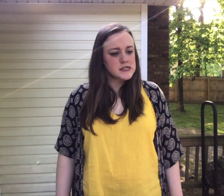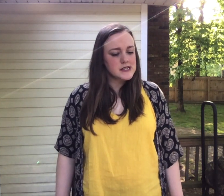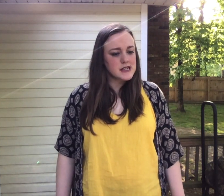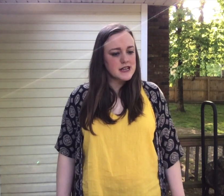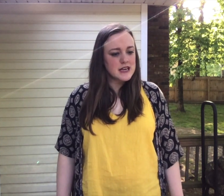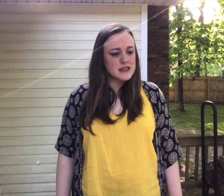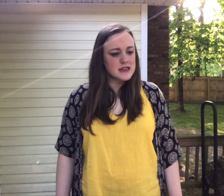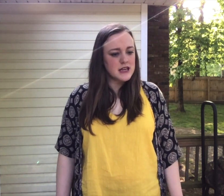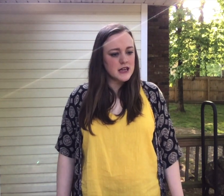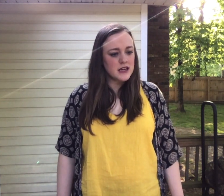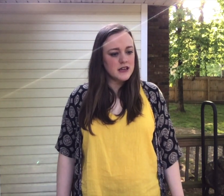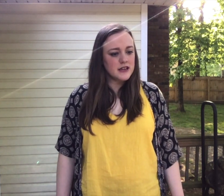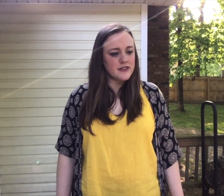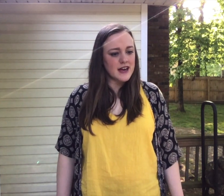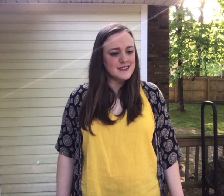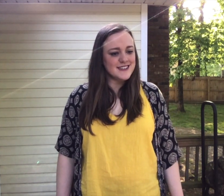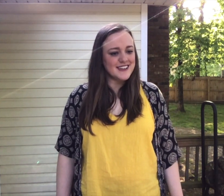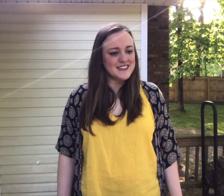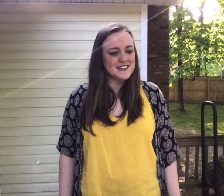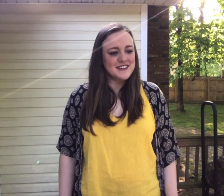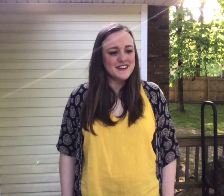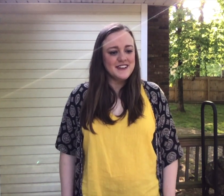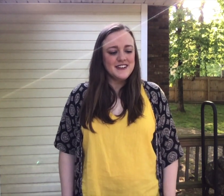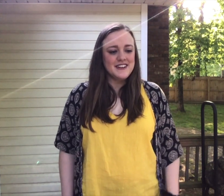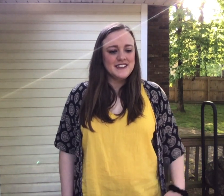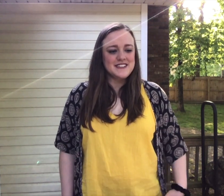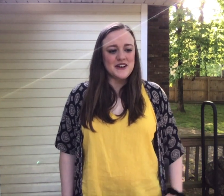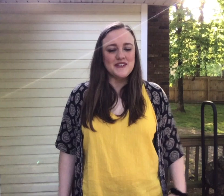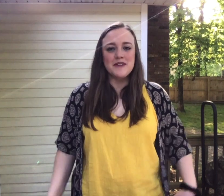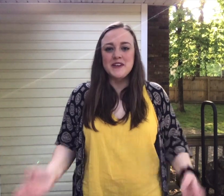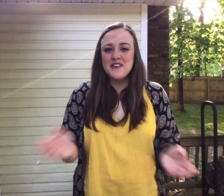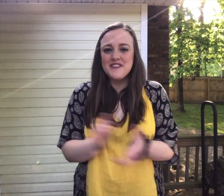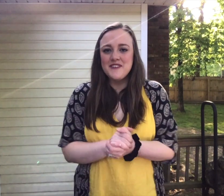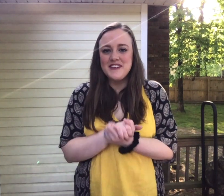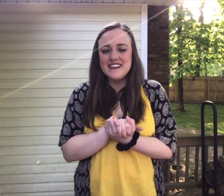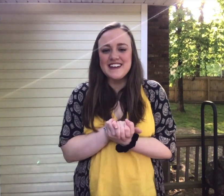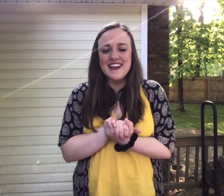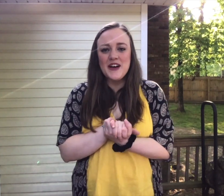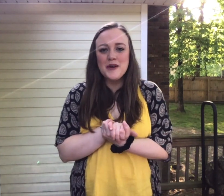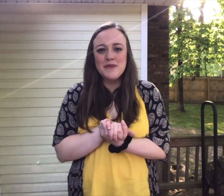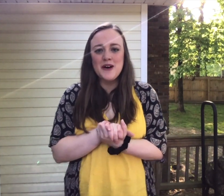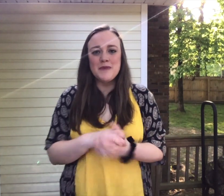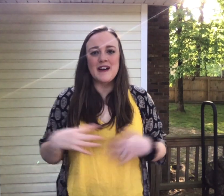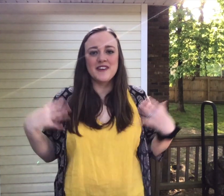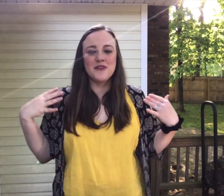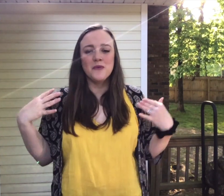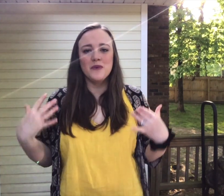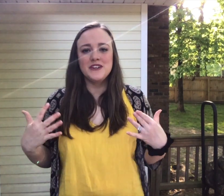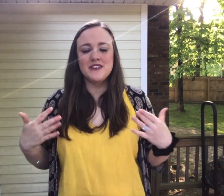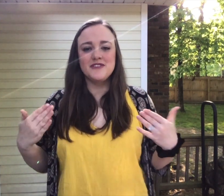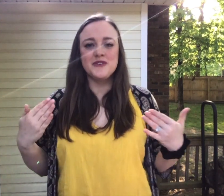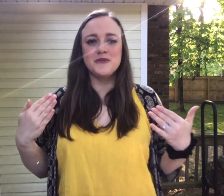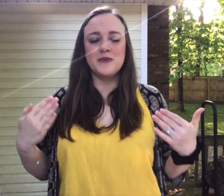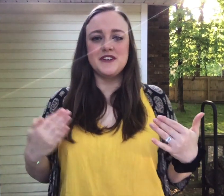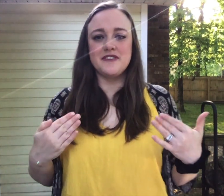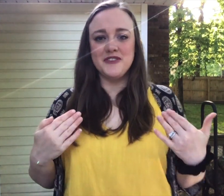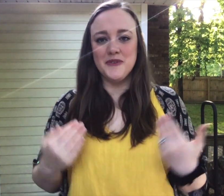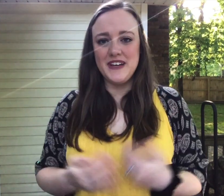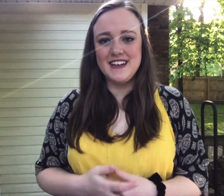And I think that is it. So let me know if you need any help. I hope you're having a wonderful, wonderful week.